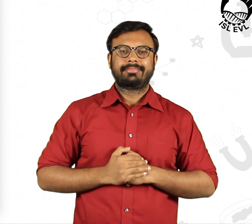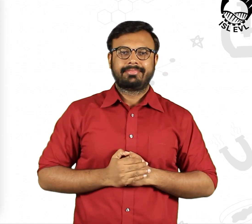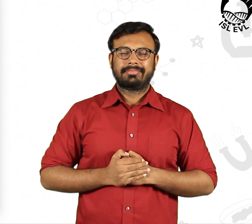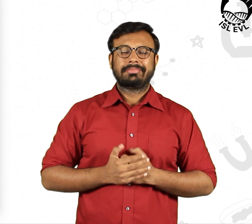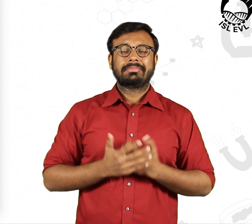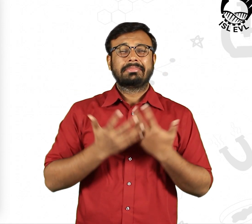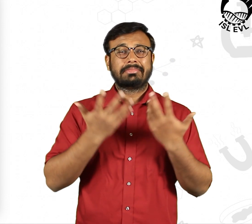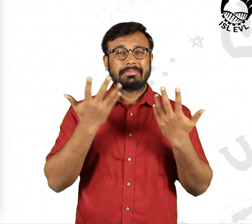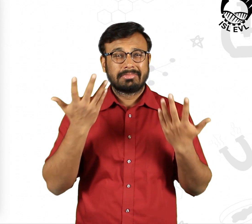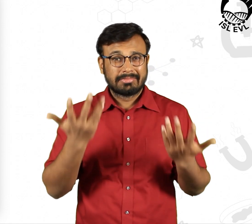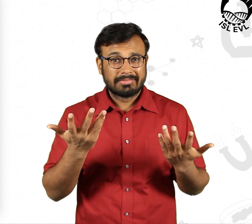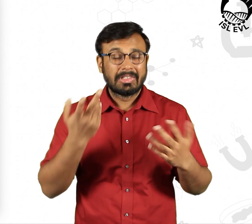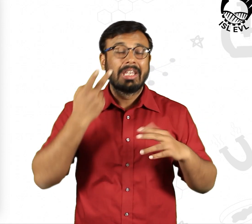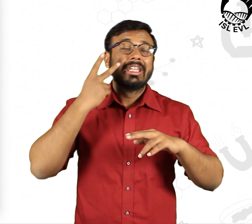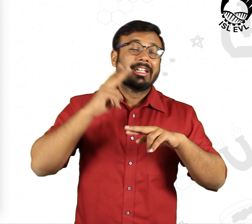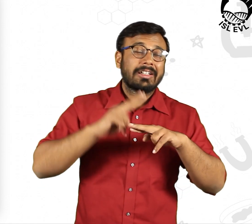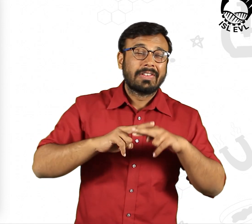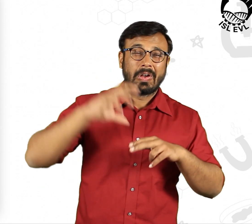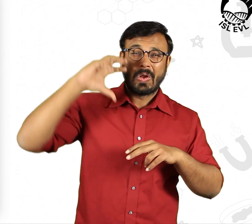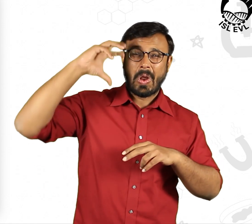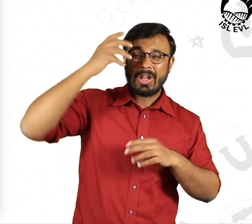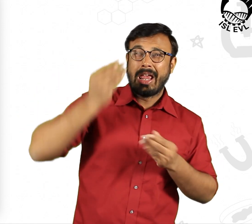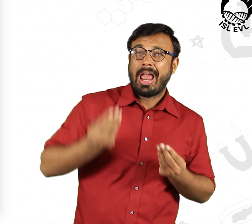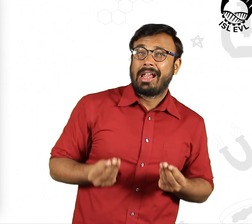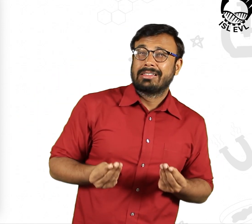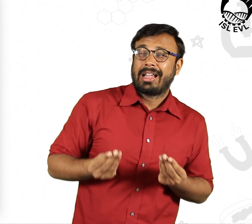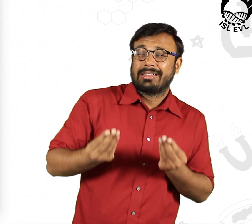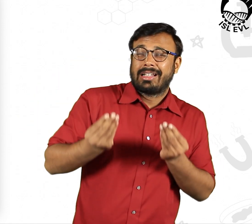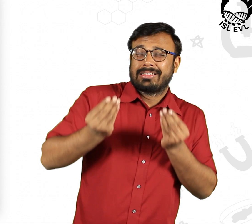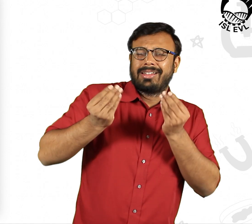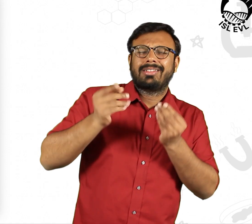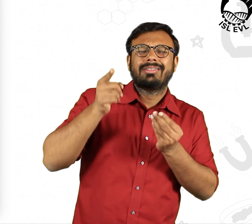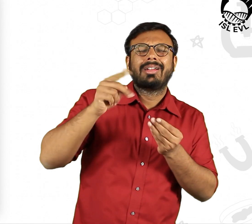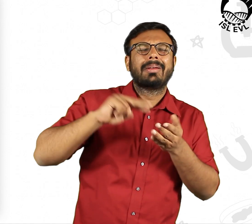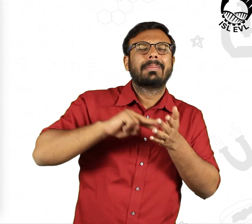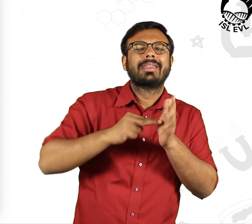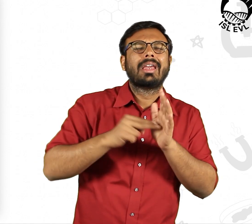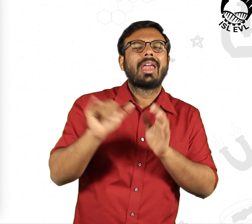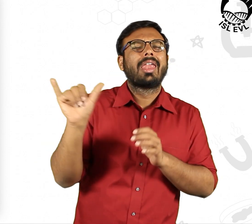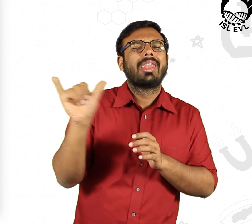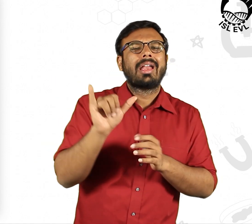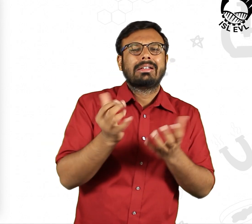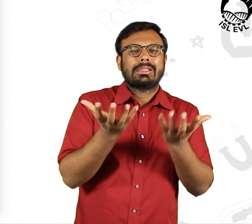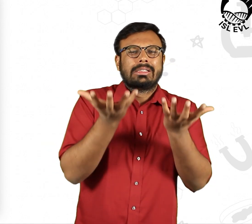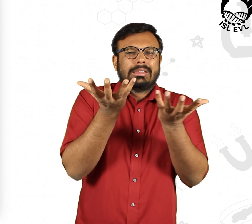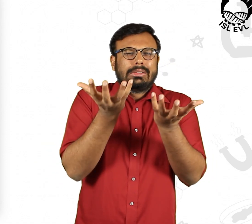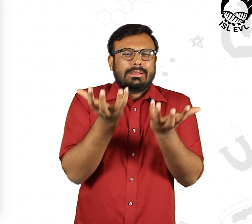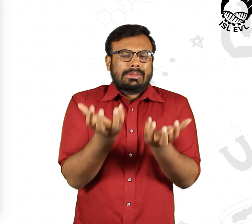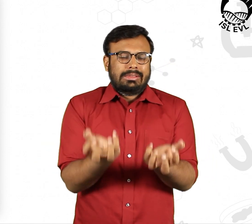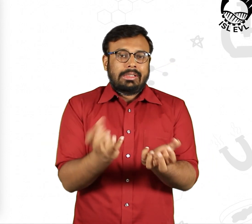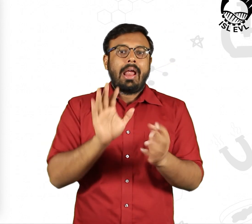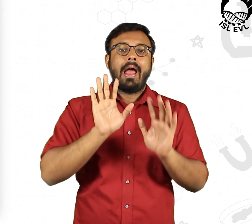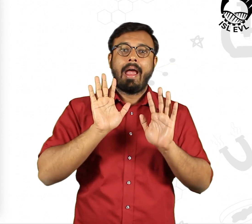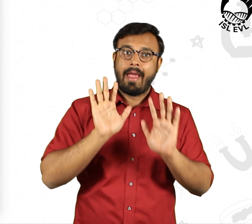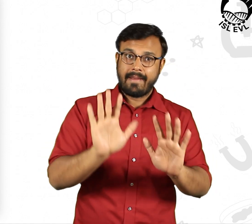If more light also means dry conditions, then species